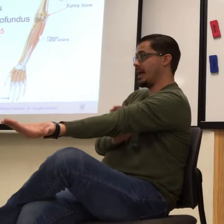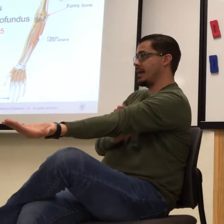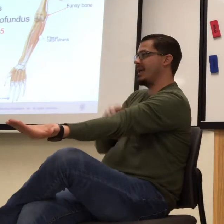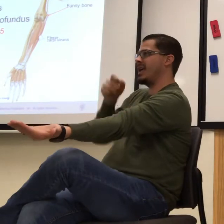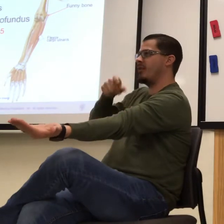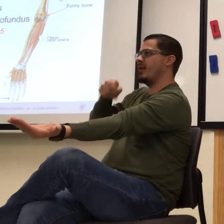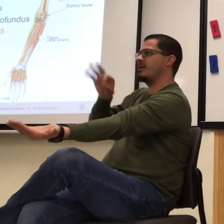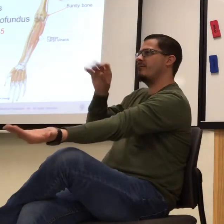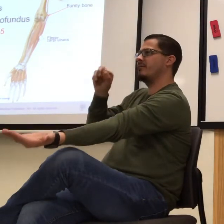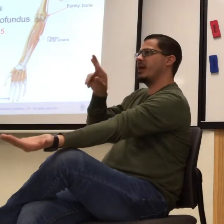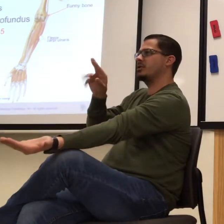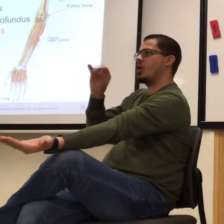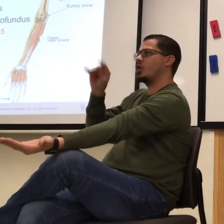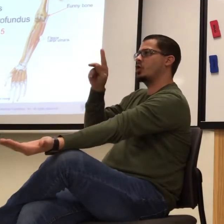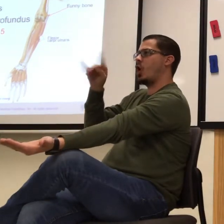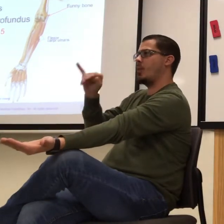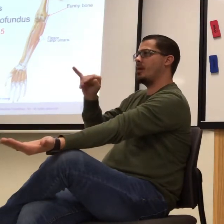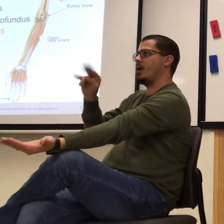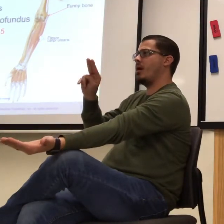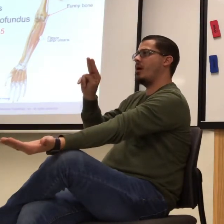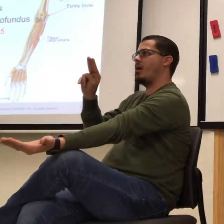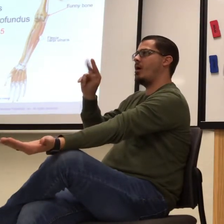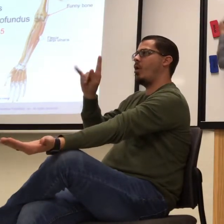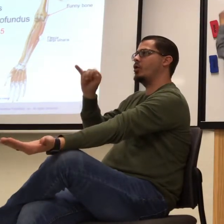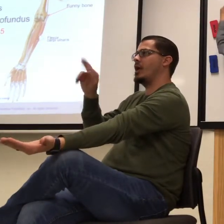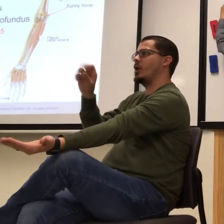carpi ulnaris, the ulnar nerve.